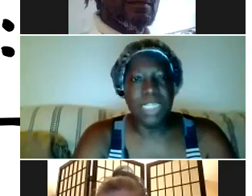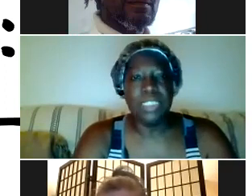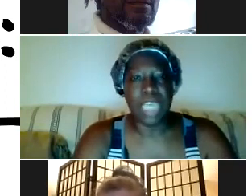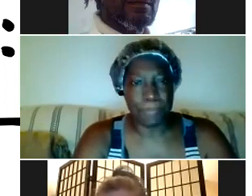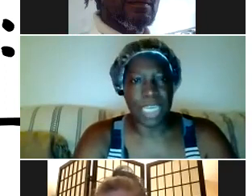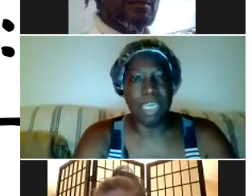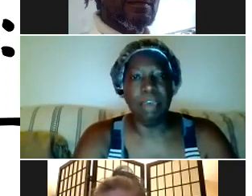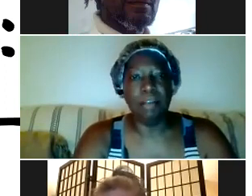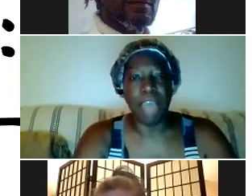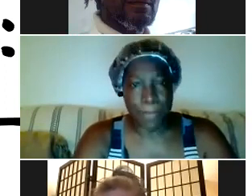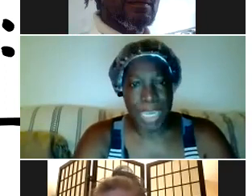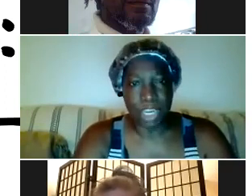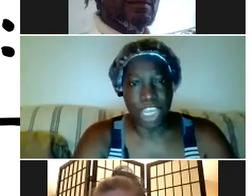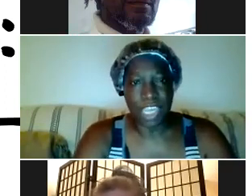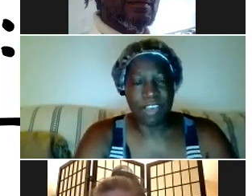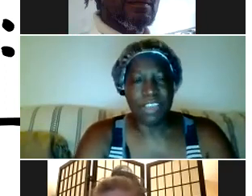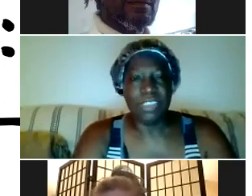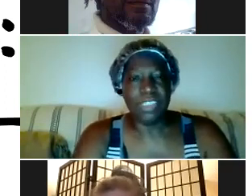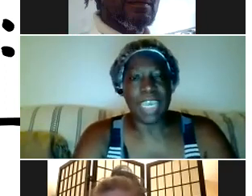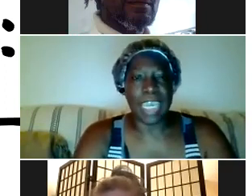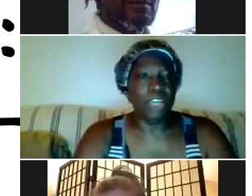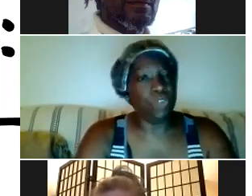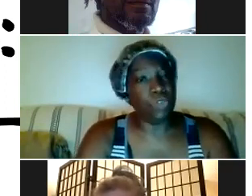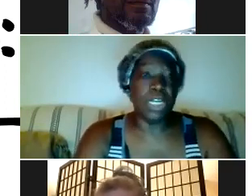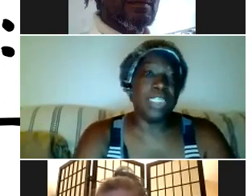time, topic, comment,